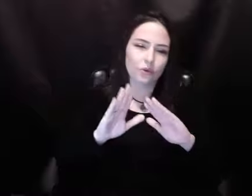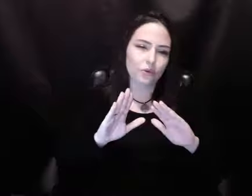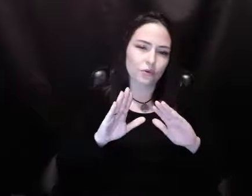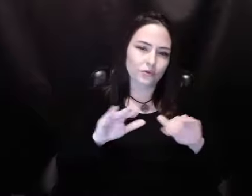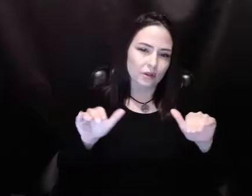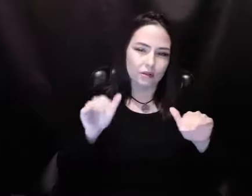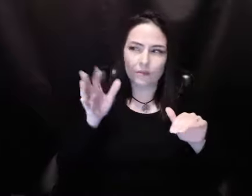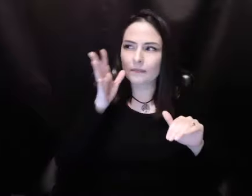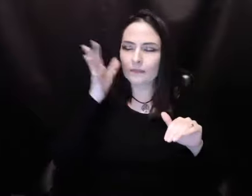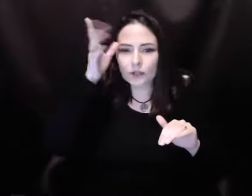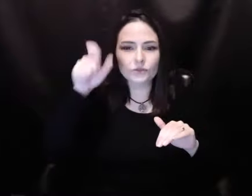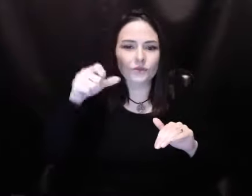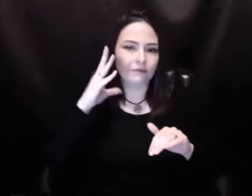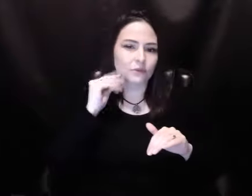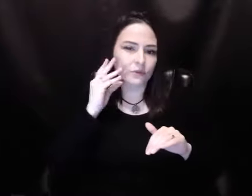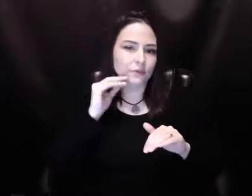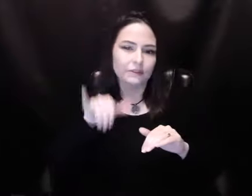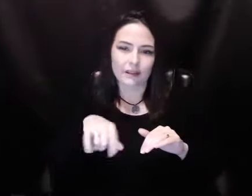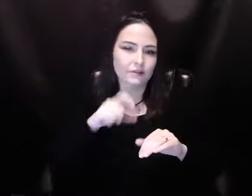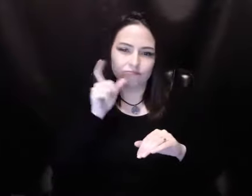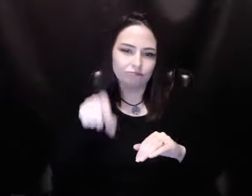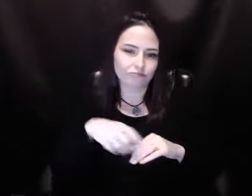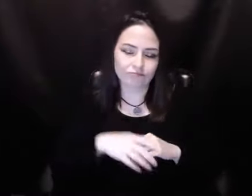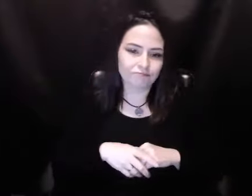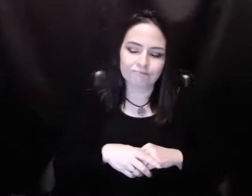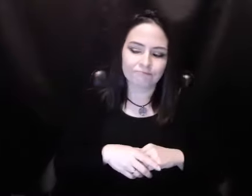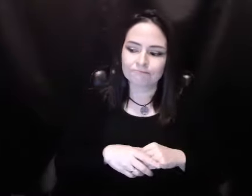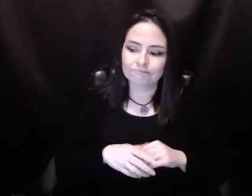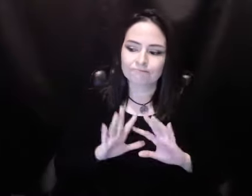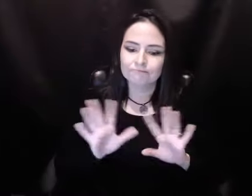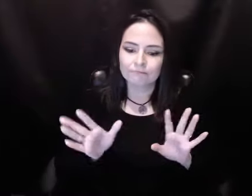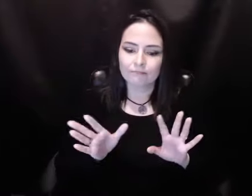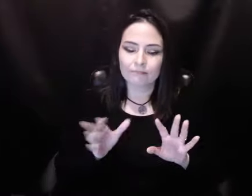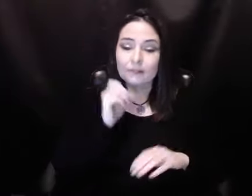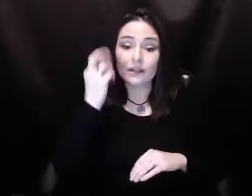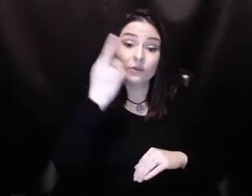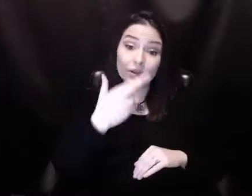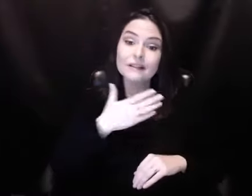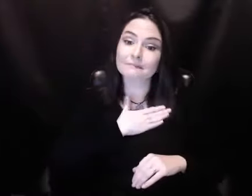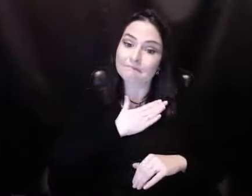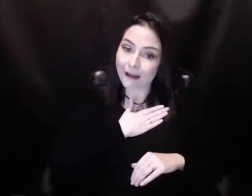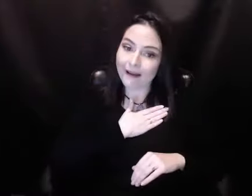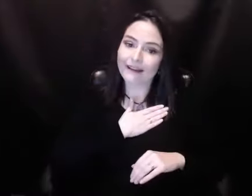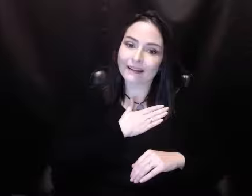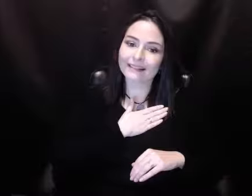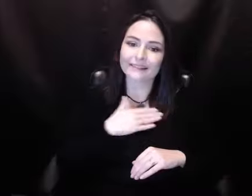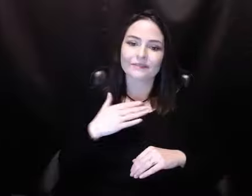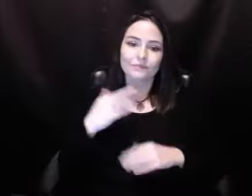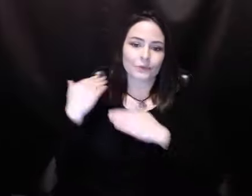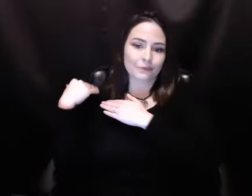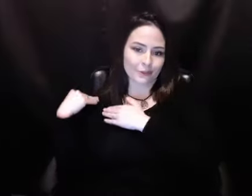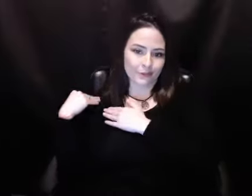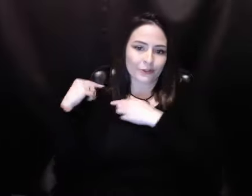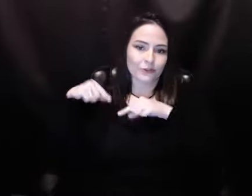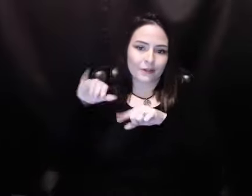my dad drink, my blood boiled. I would feel rage like you wouldn't believe, because obviously